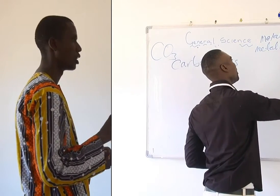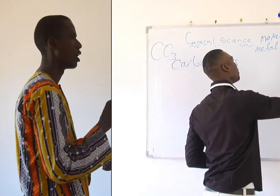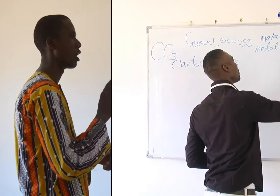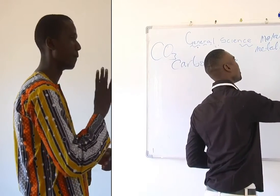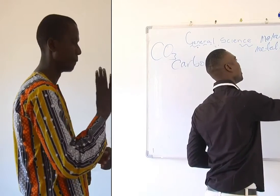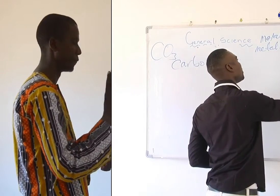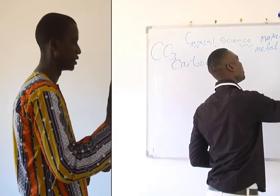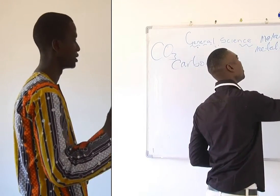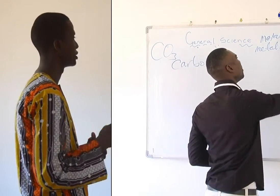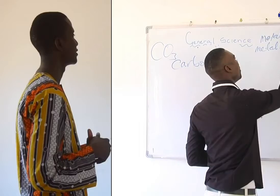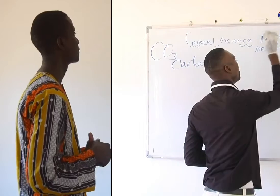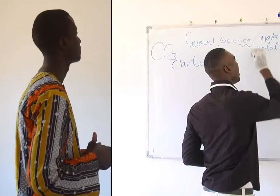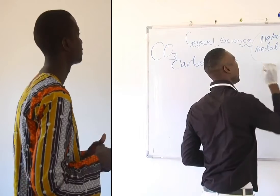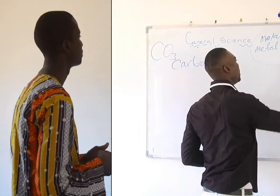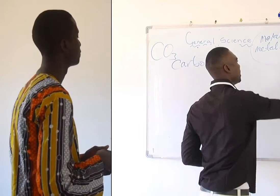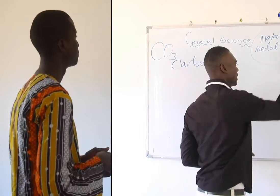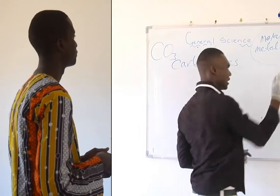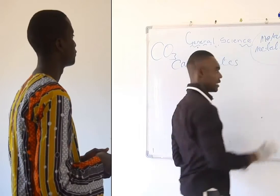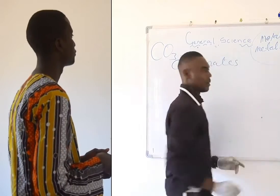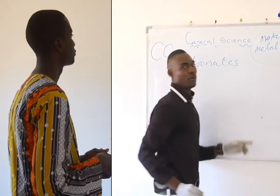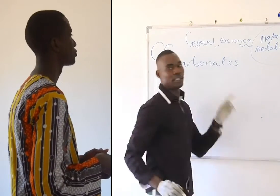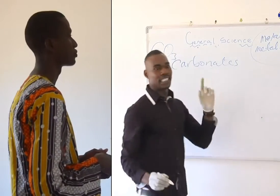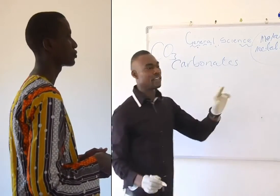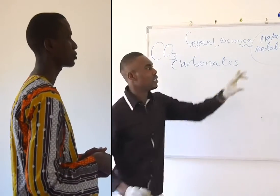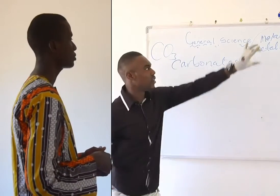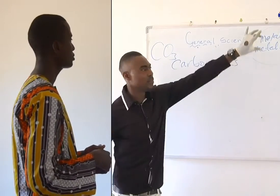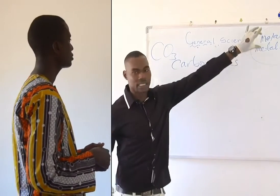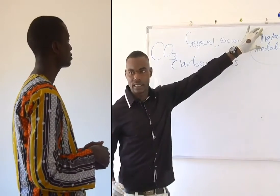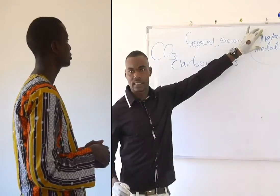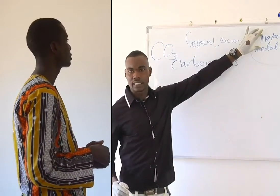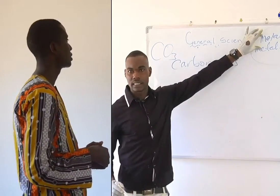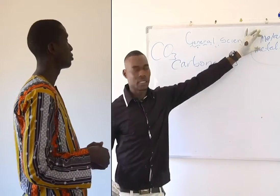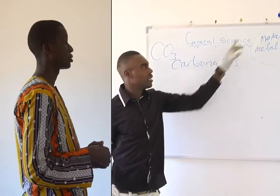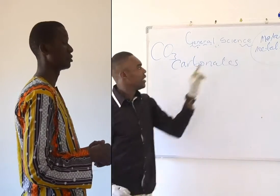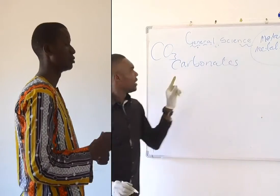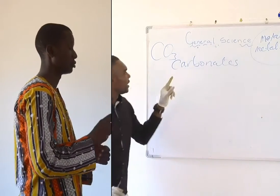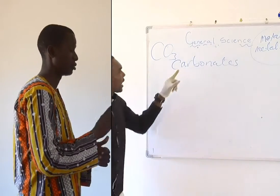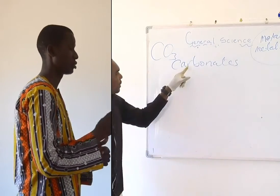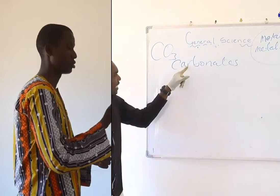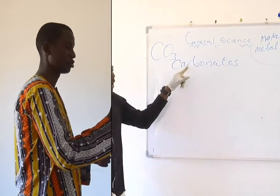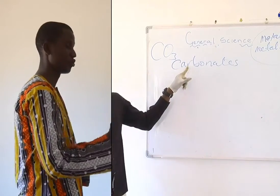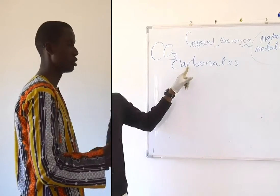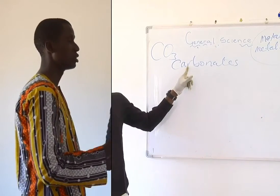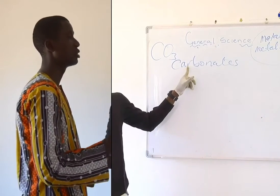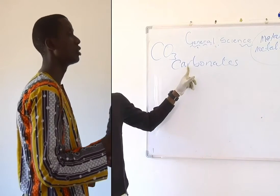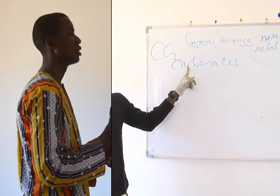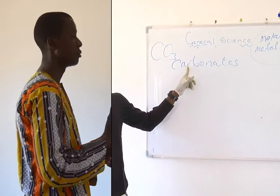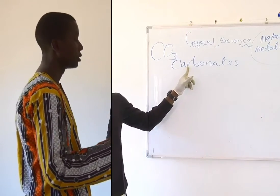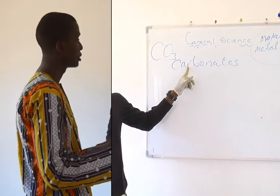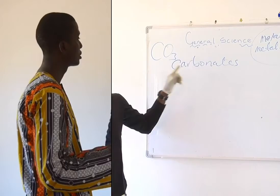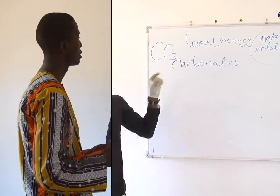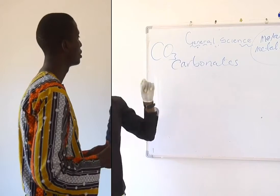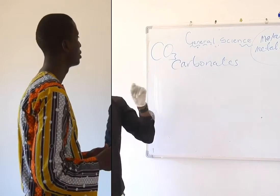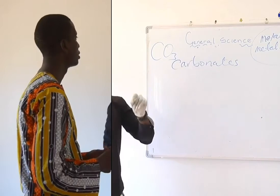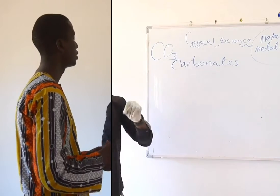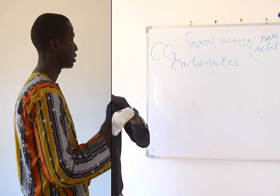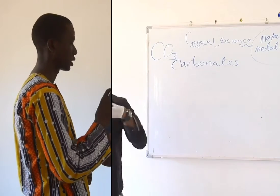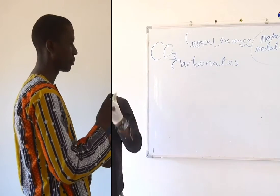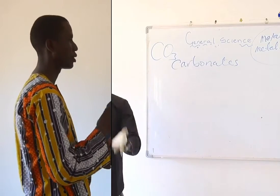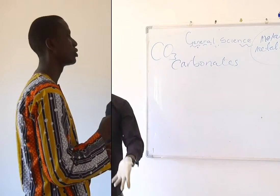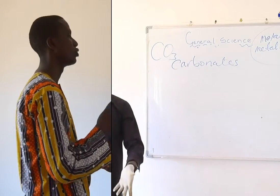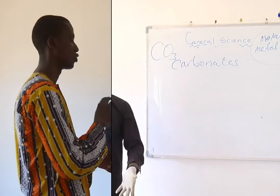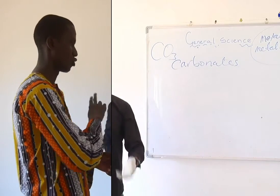Metal hydroxide are bases. But these are not the only bases. The carbonates are also bases, and the